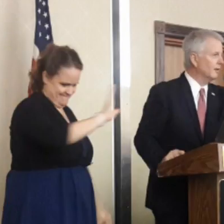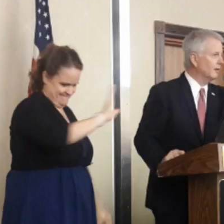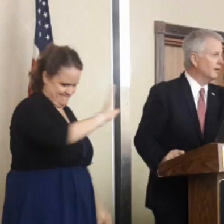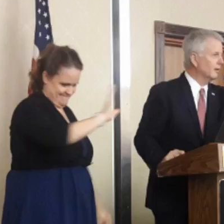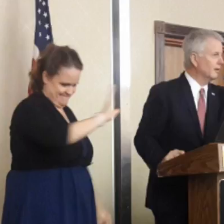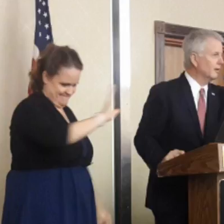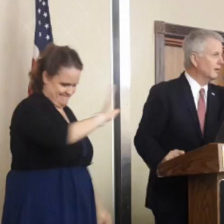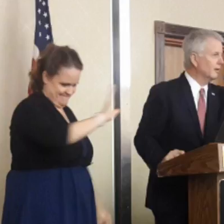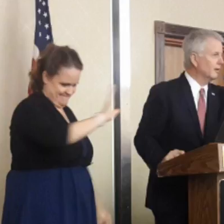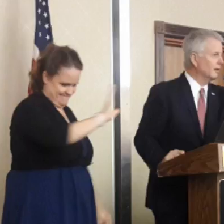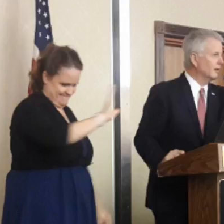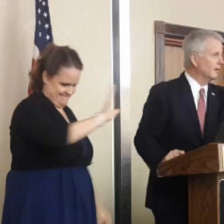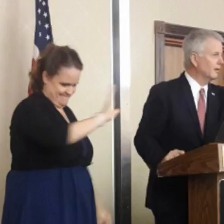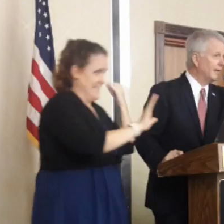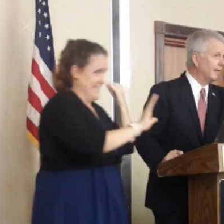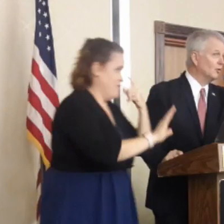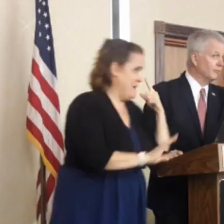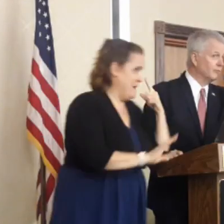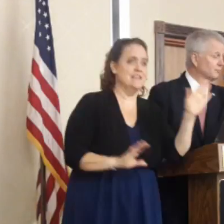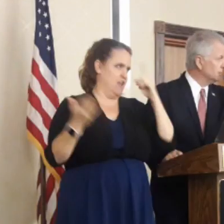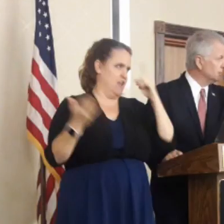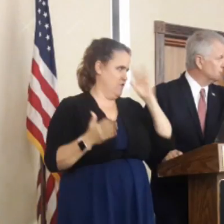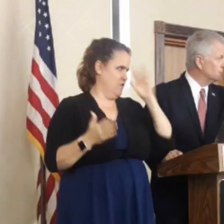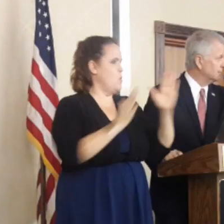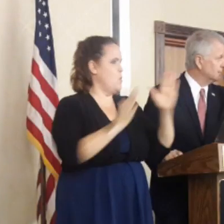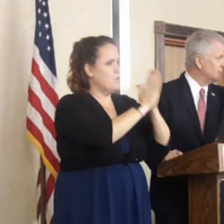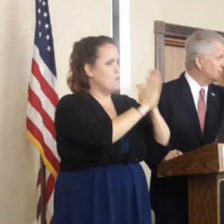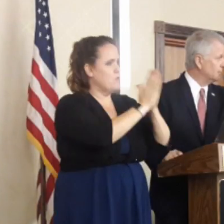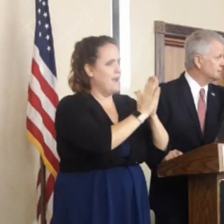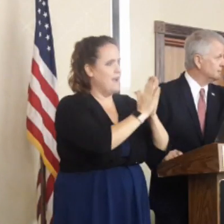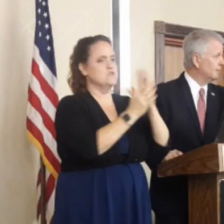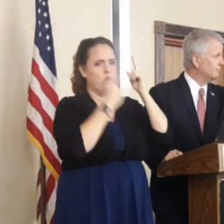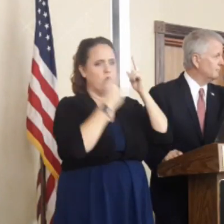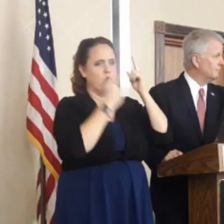Thank you all very much for your prayers and thoughts over the last couple of weeks.